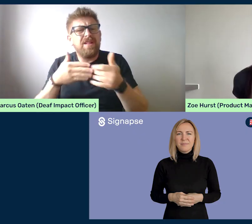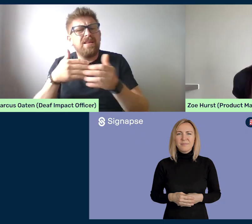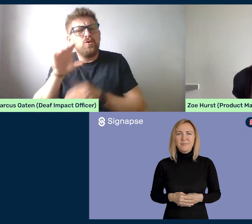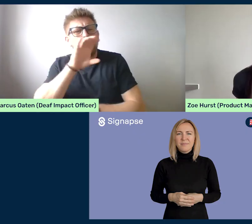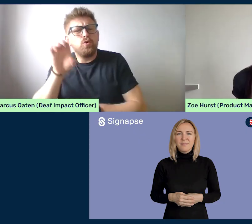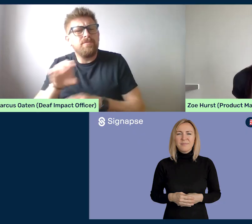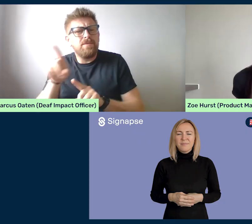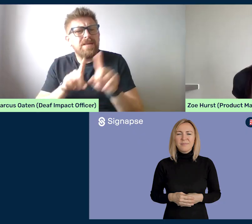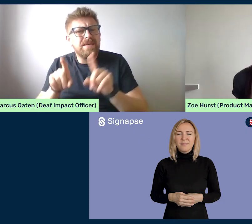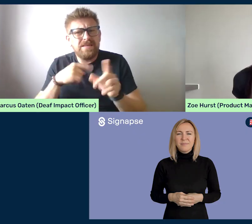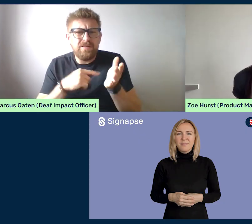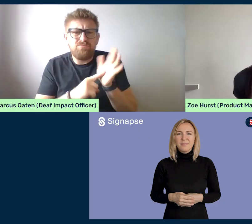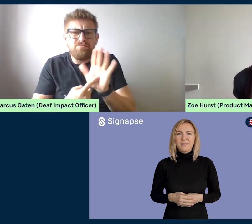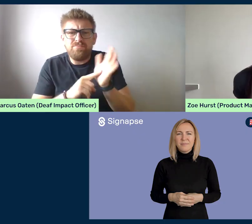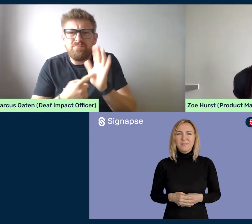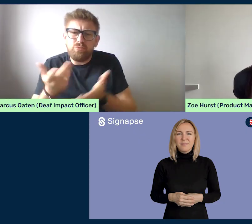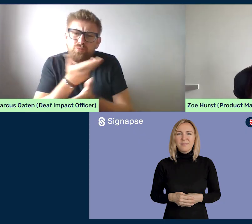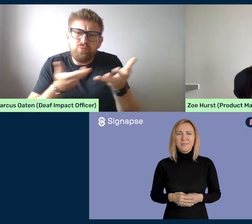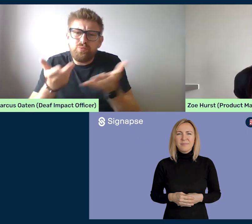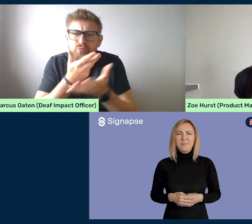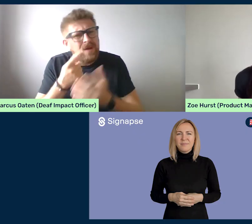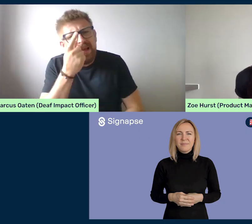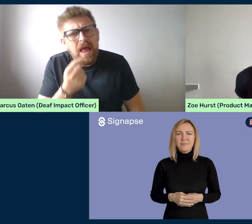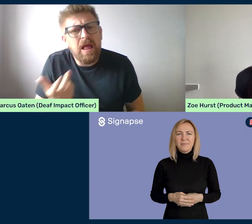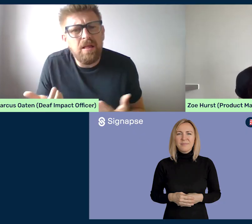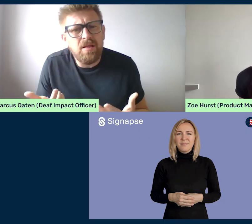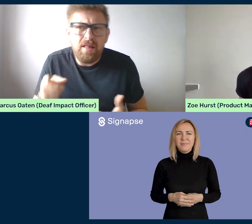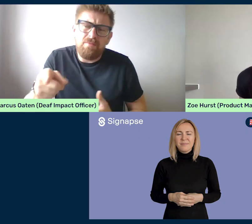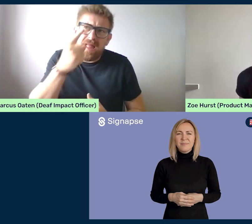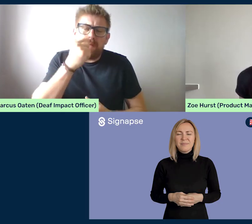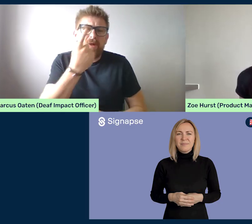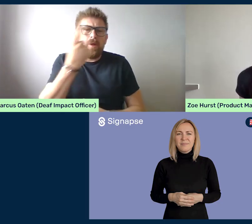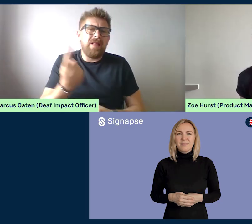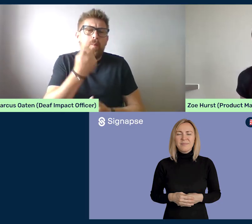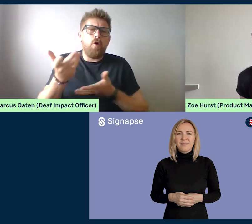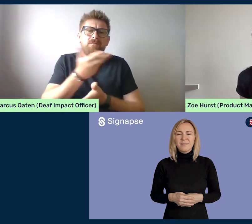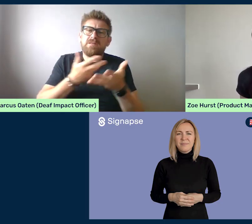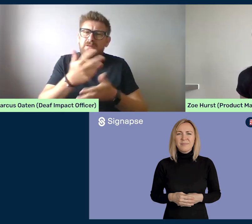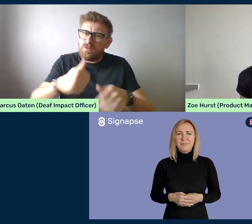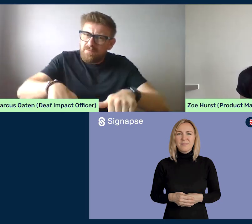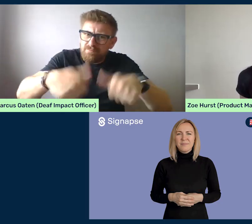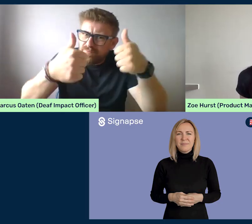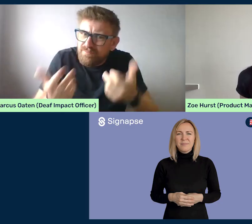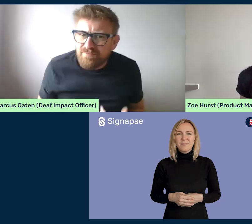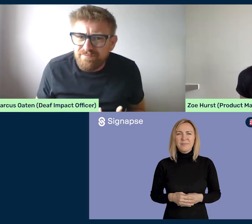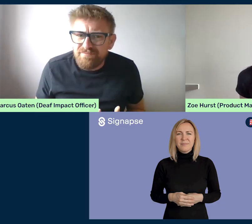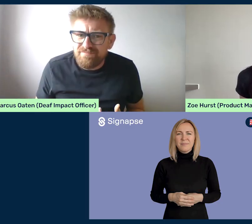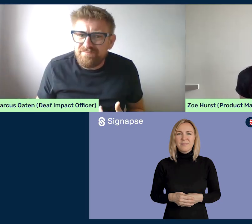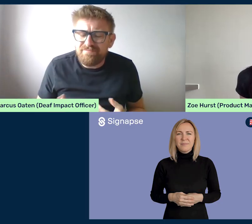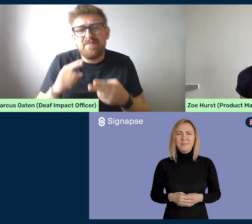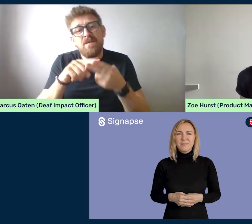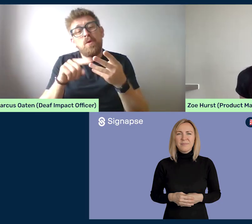London, then we can arrange something else, like a Hmm. Zoom meeting to get that feedback. And that could just